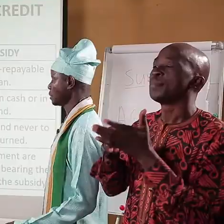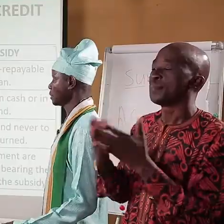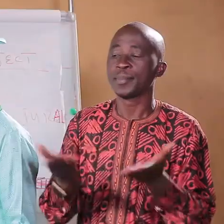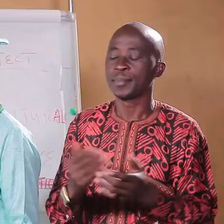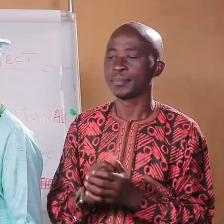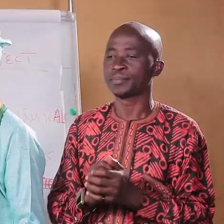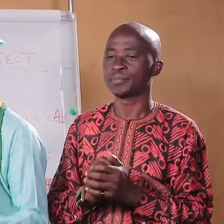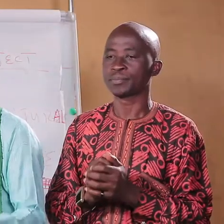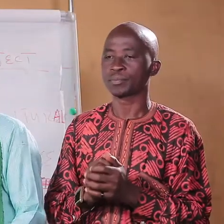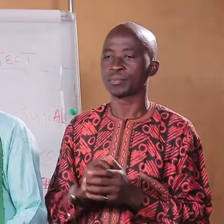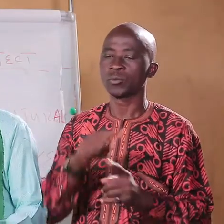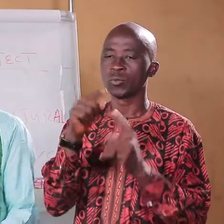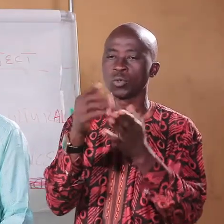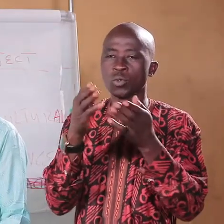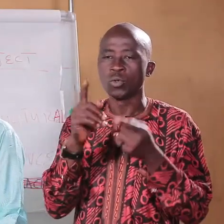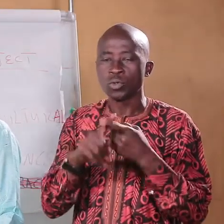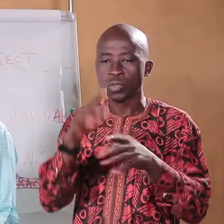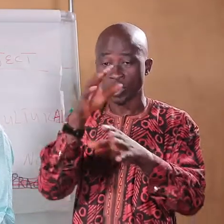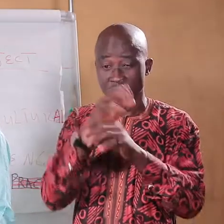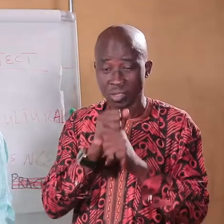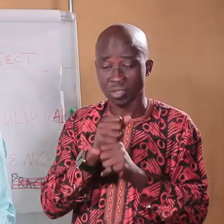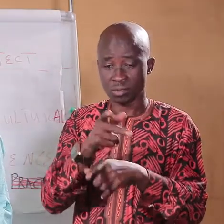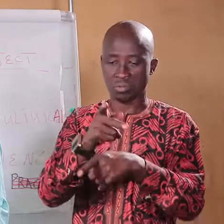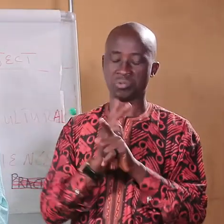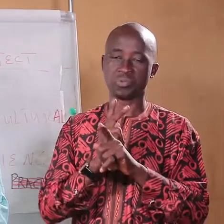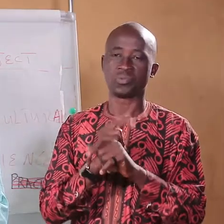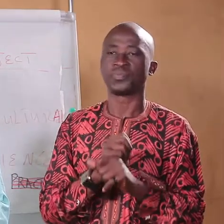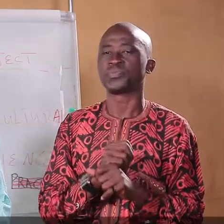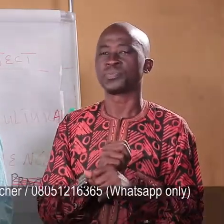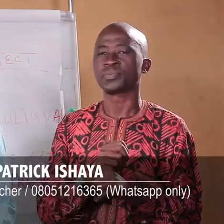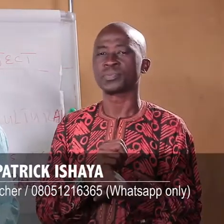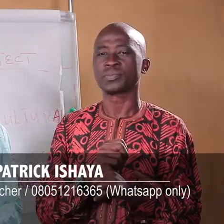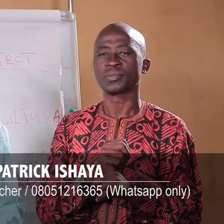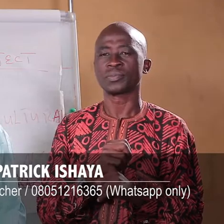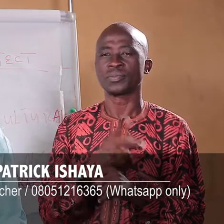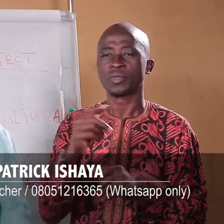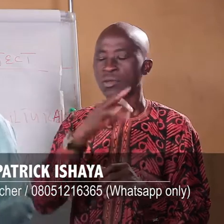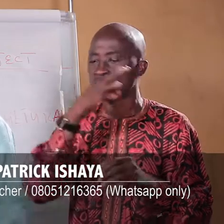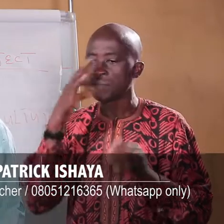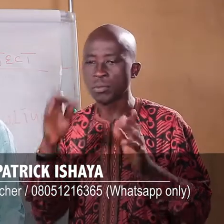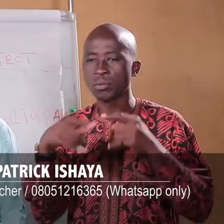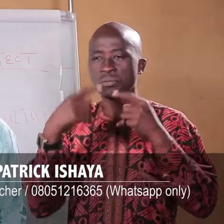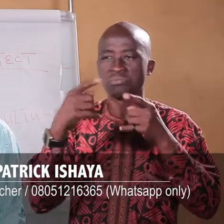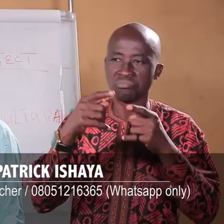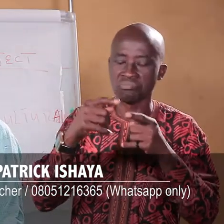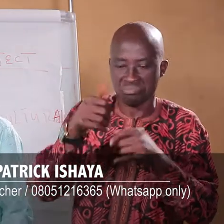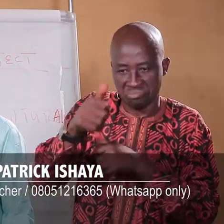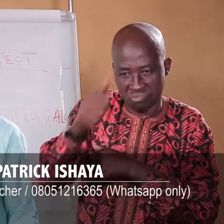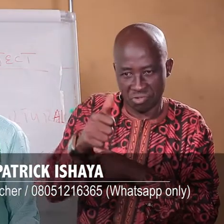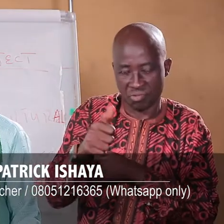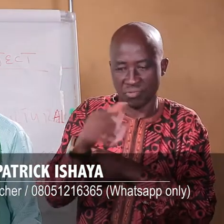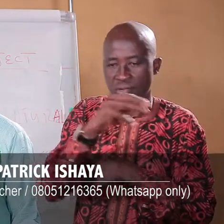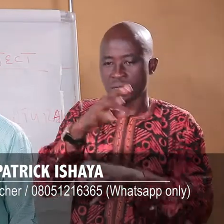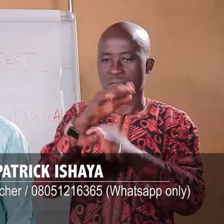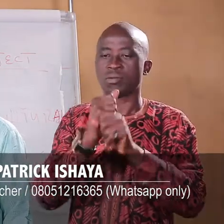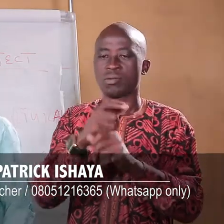here, when you want to obtain a loan, the farmer goes on his own to obtain